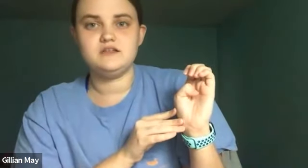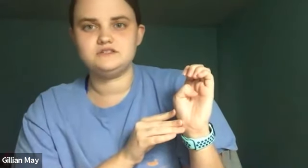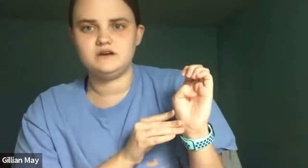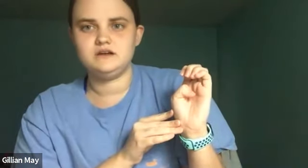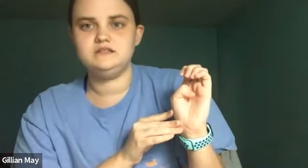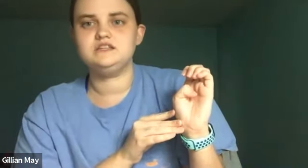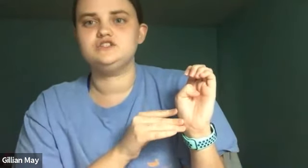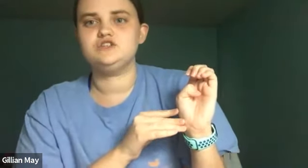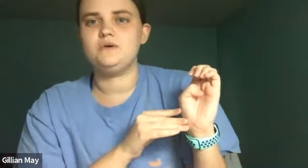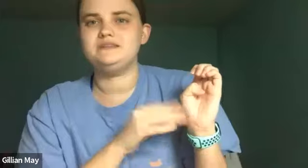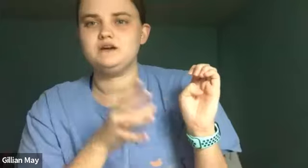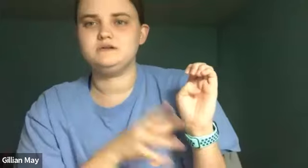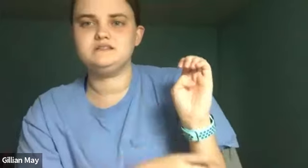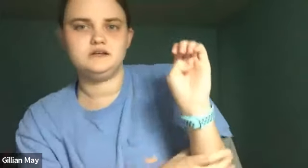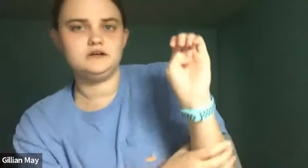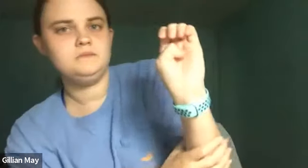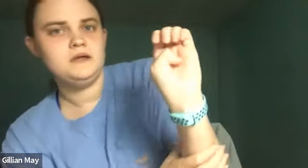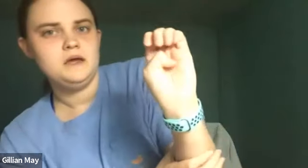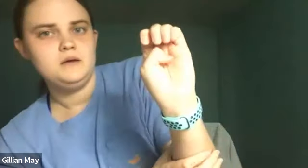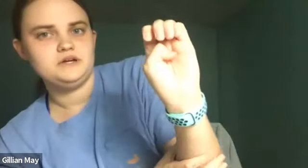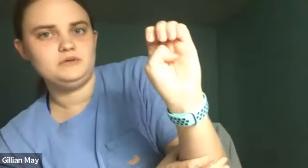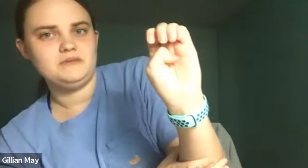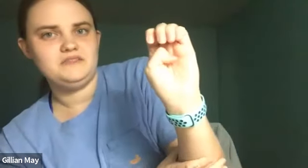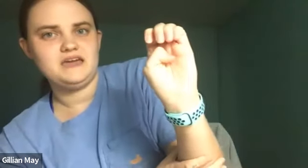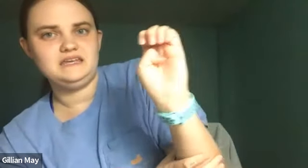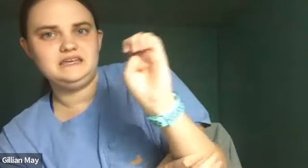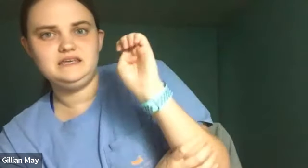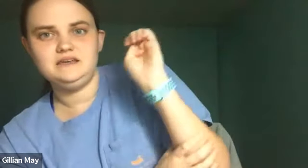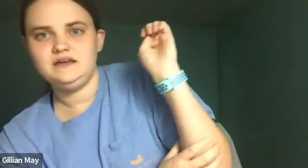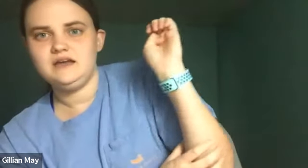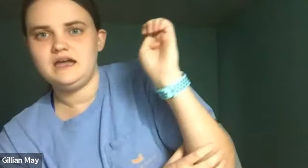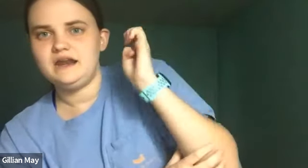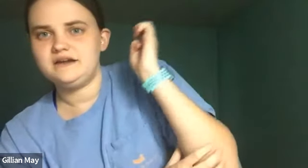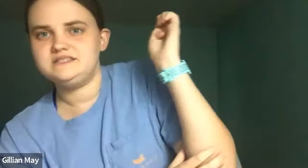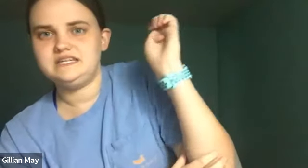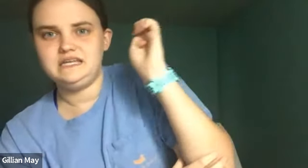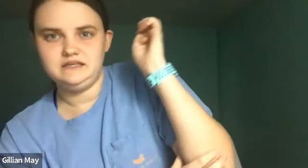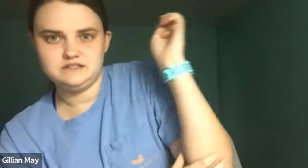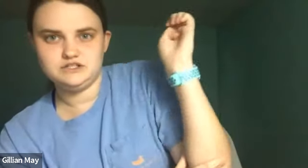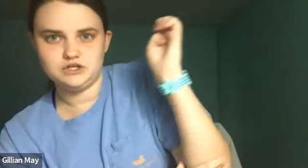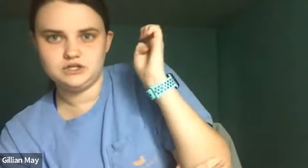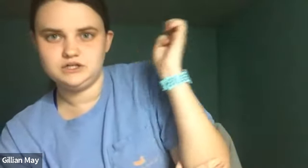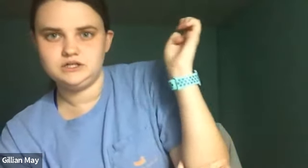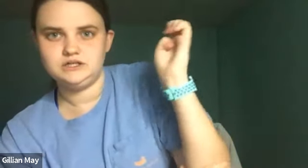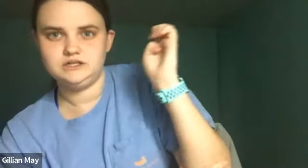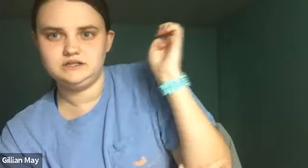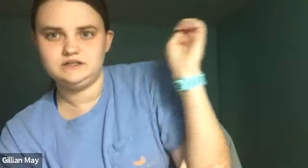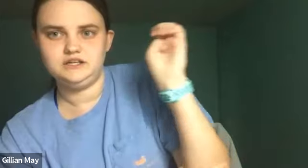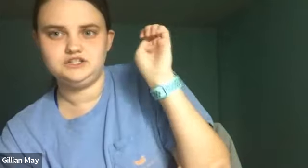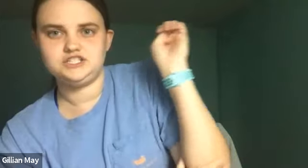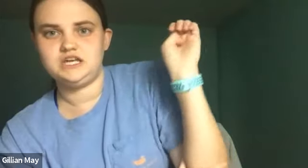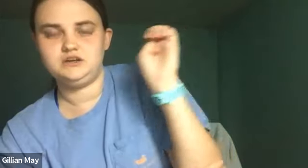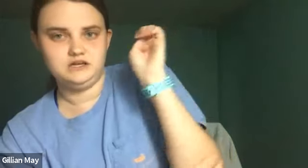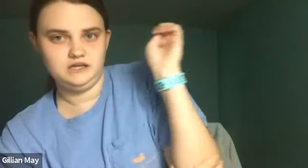other signs, and so it's not always clear. But you'll make that E, and I've seen Easter. Like you just shake your E.